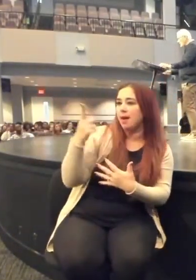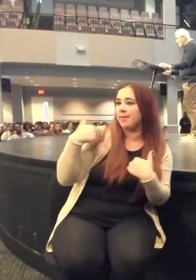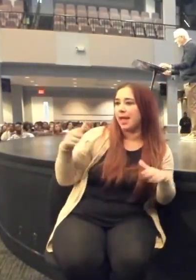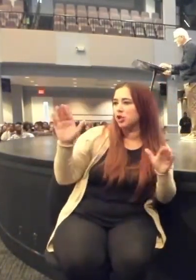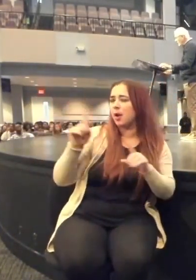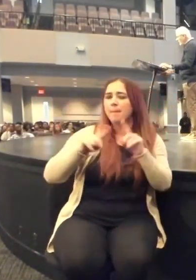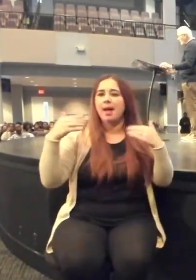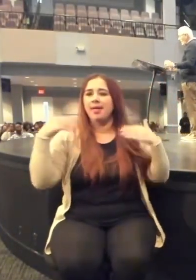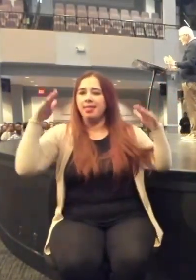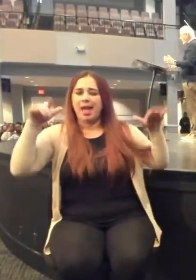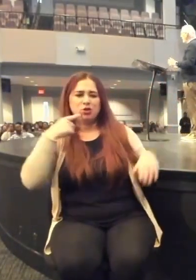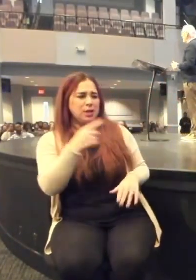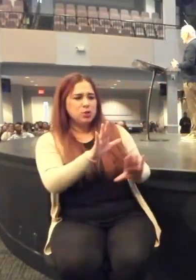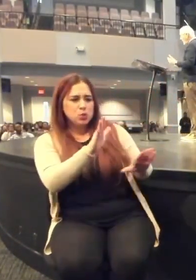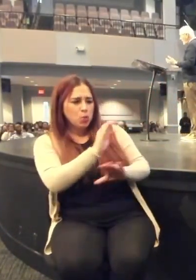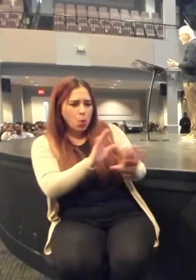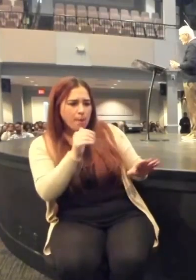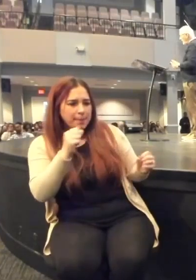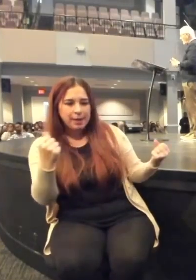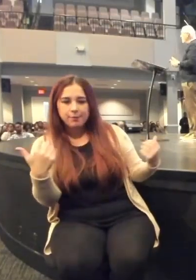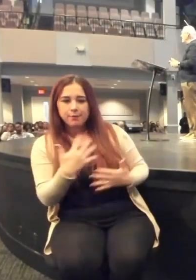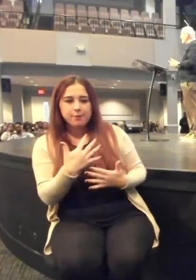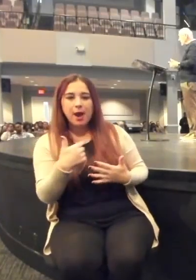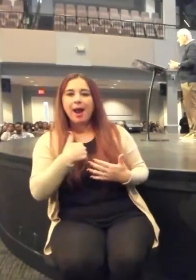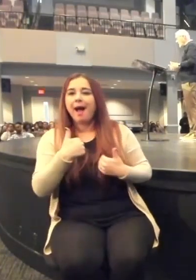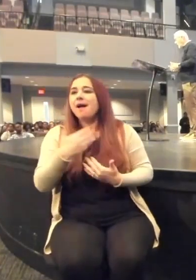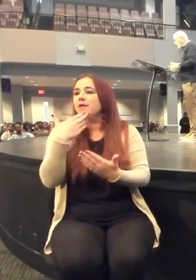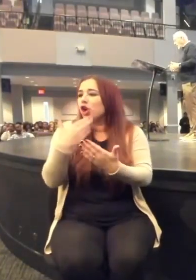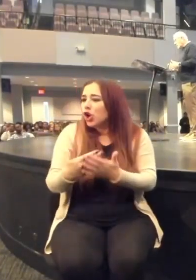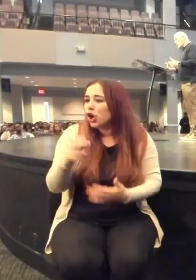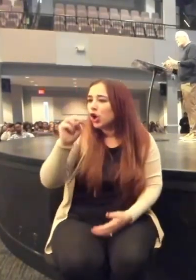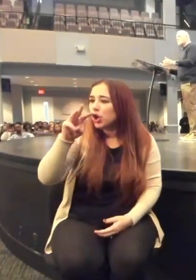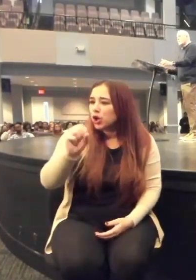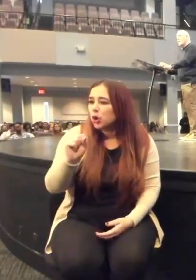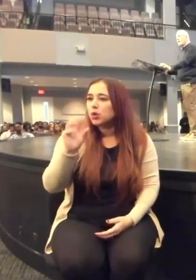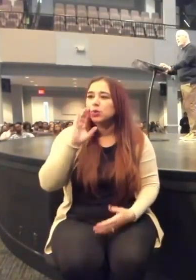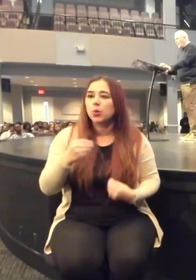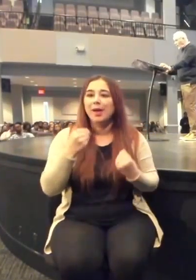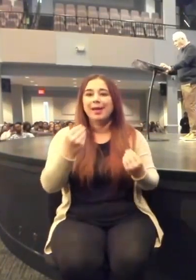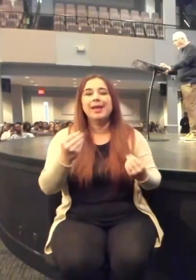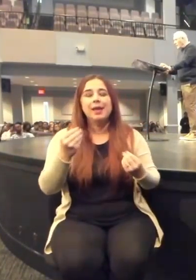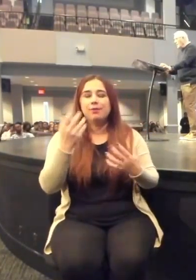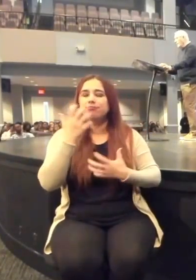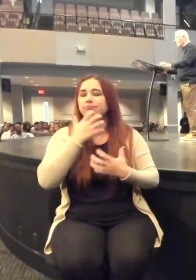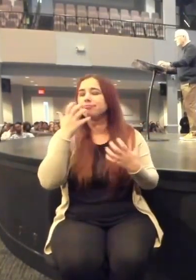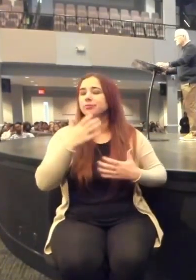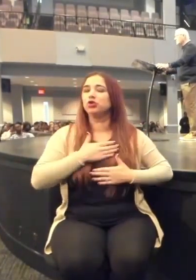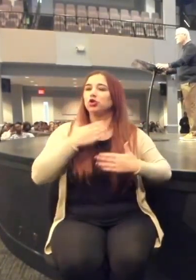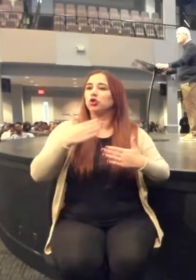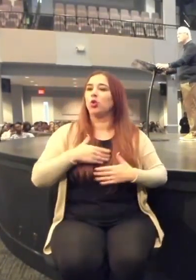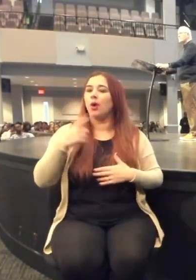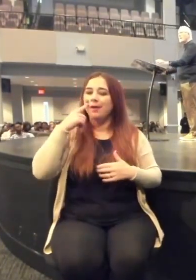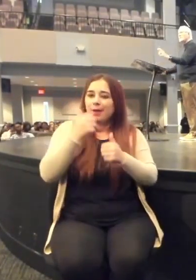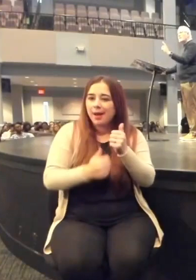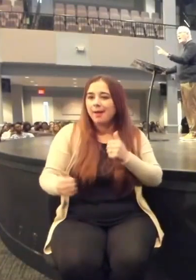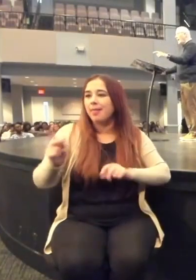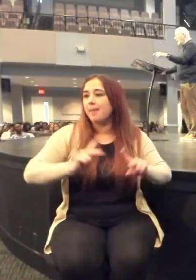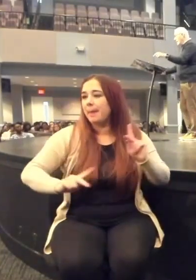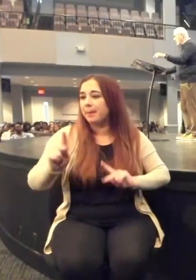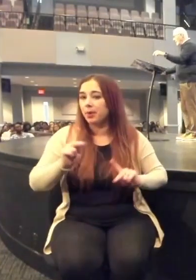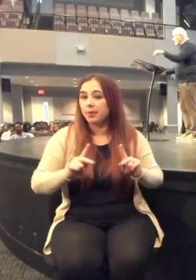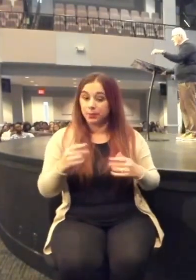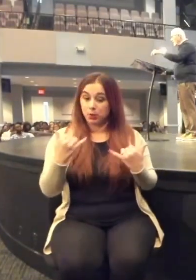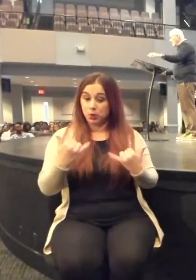the angel said to them, 'Do not be afraid. I bring you good news that will cause great joy for all the people.